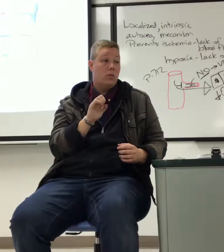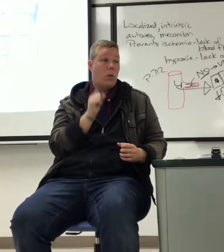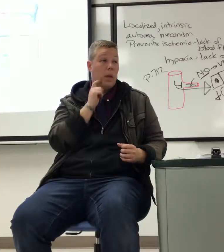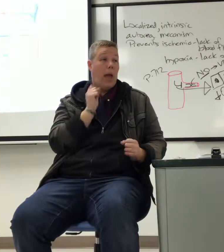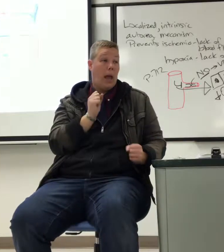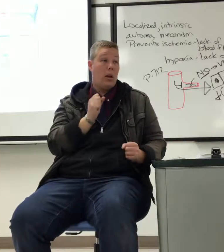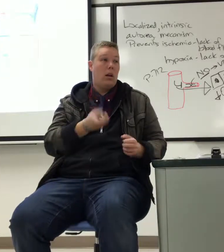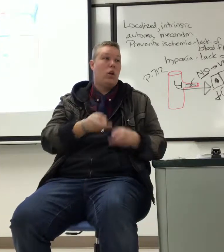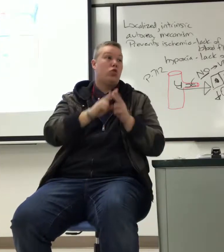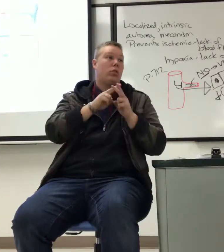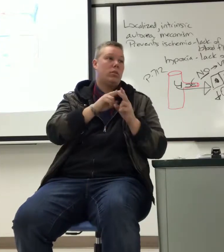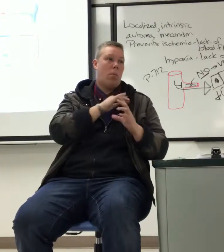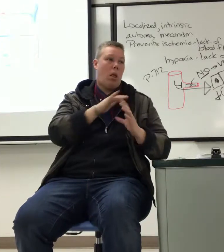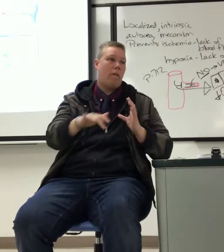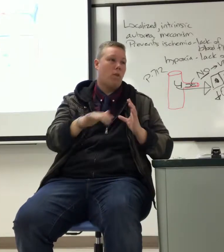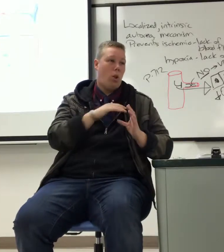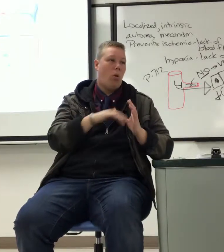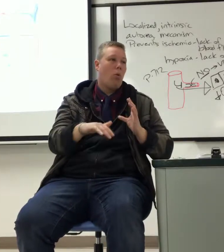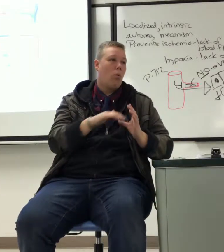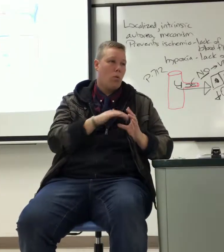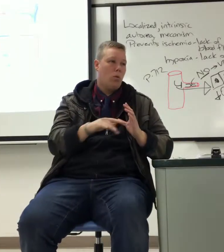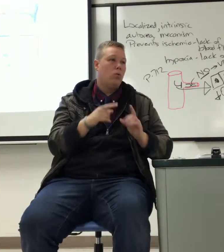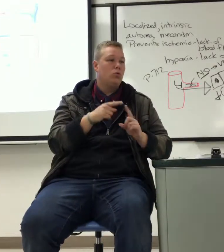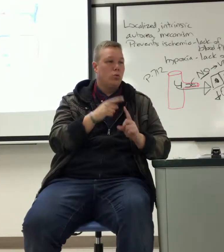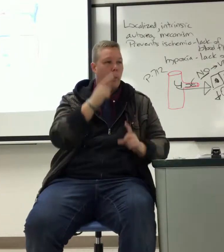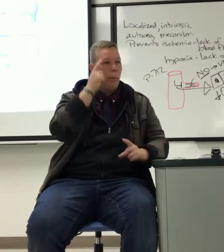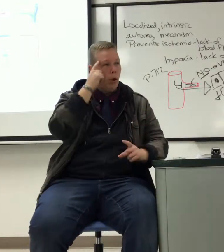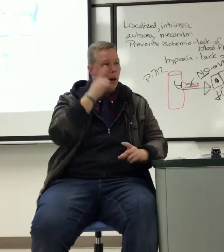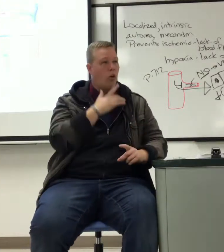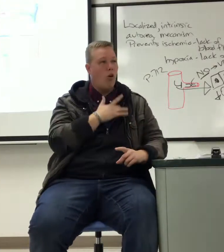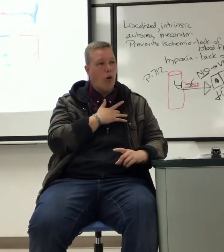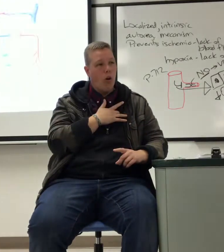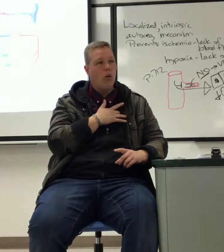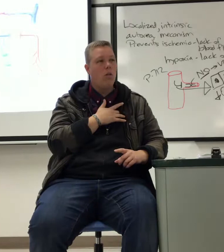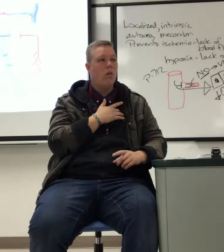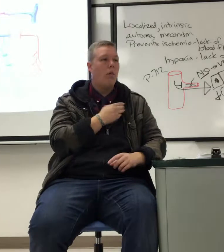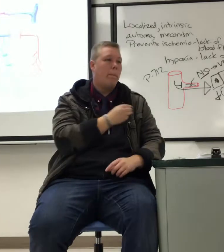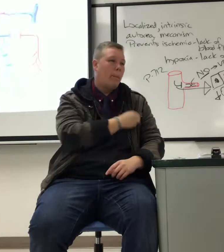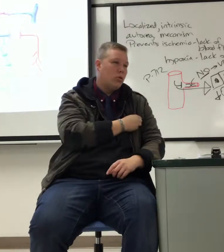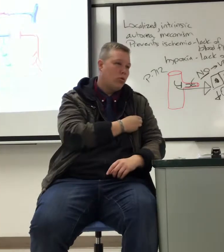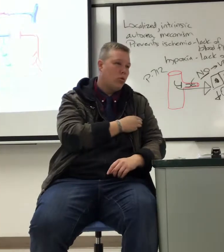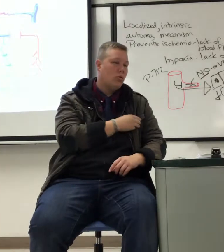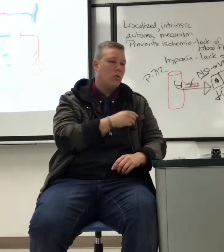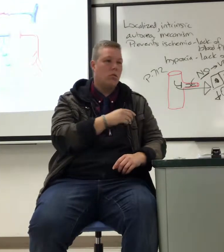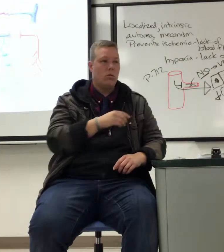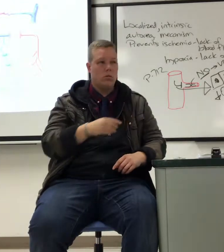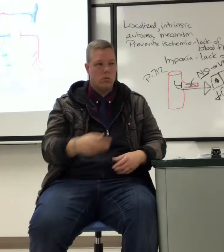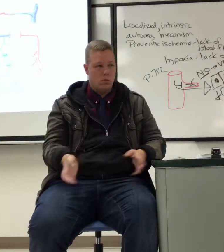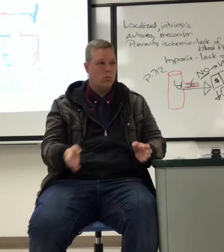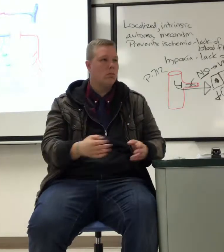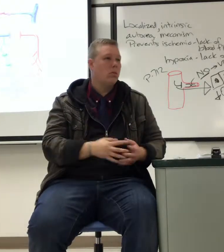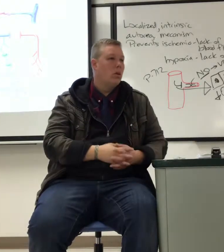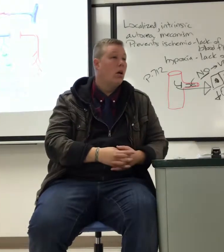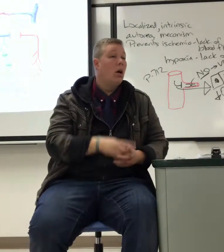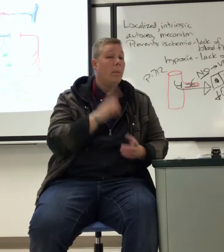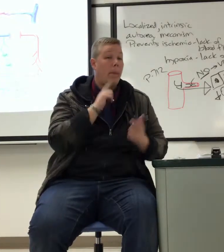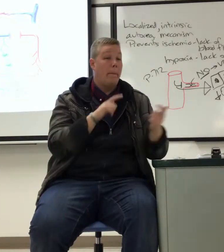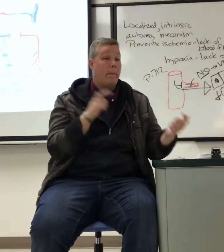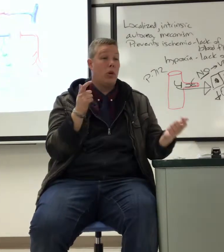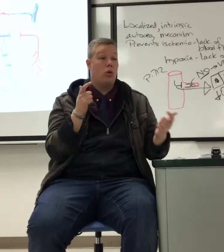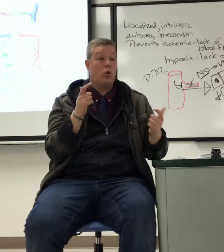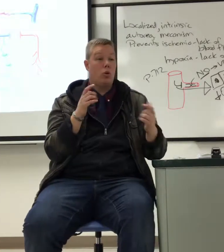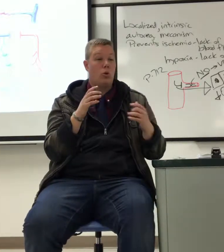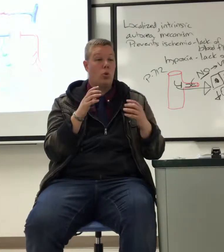right? So you increase the blood flow to where you need it. However, because the larger group is